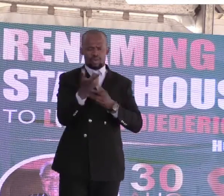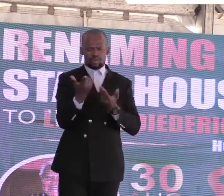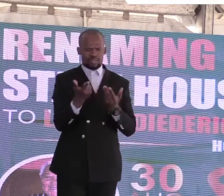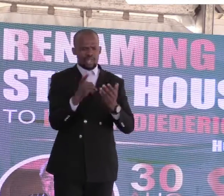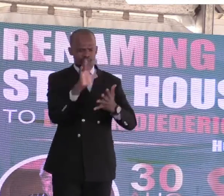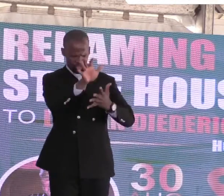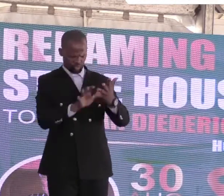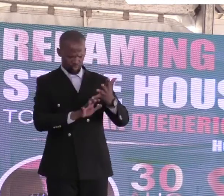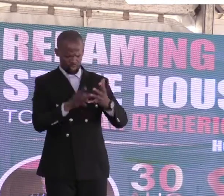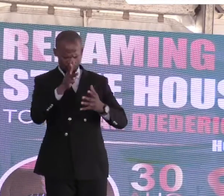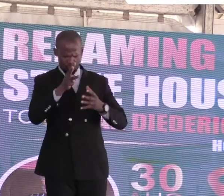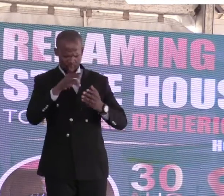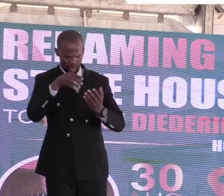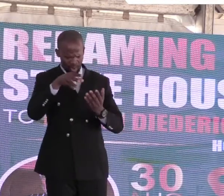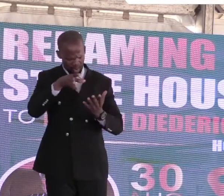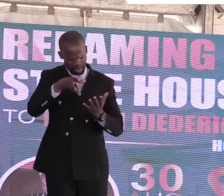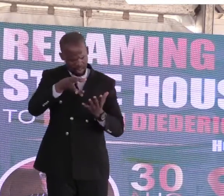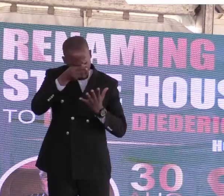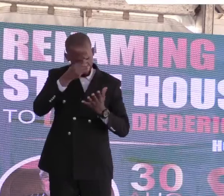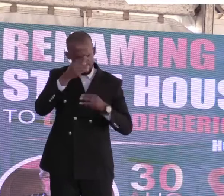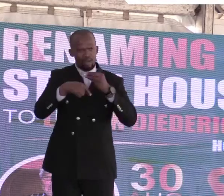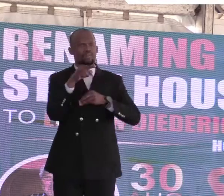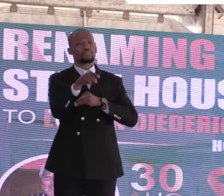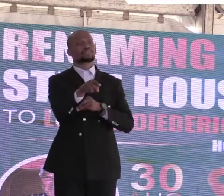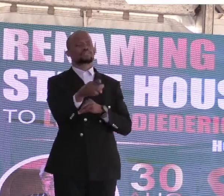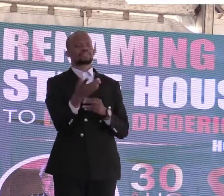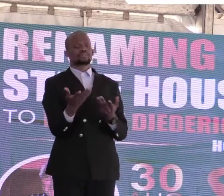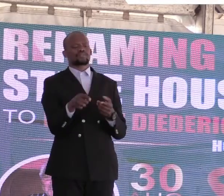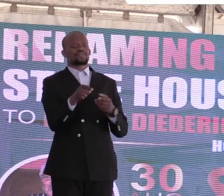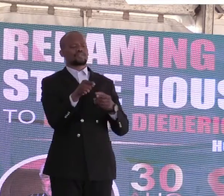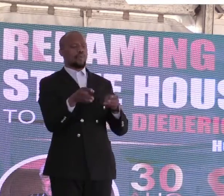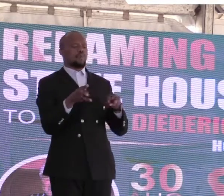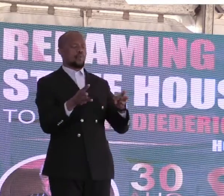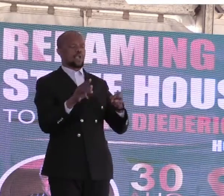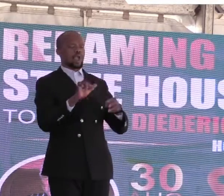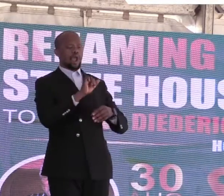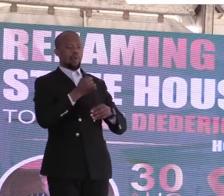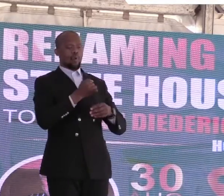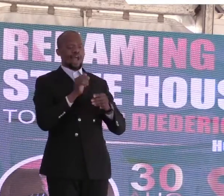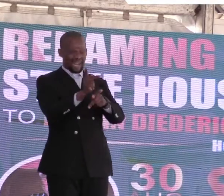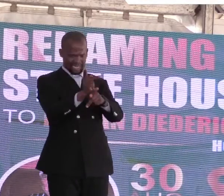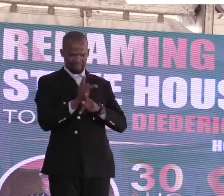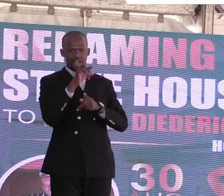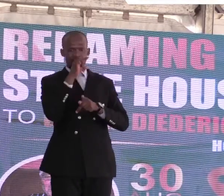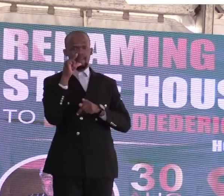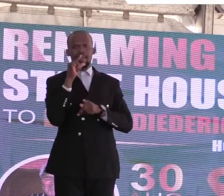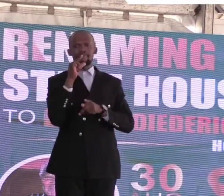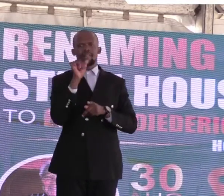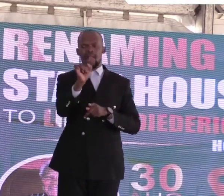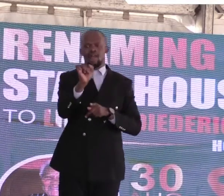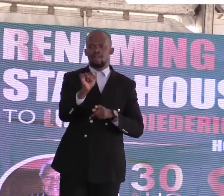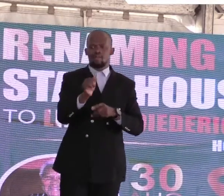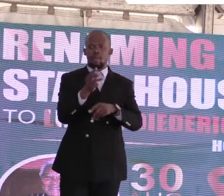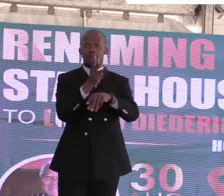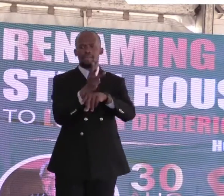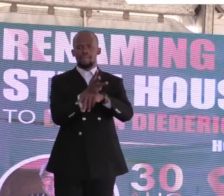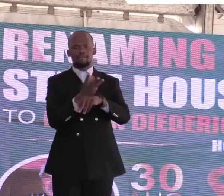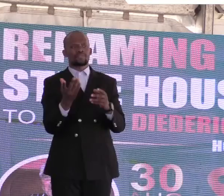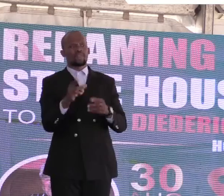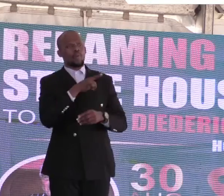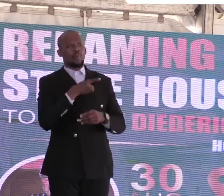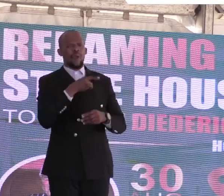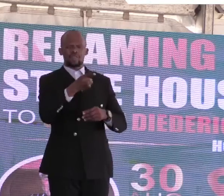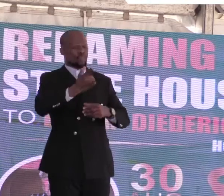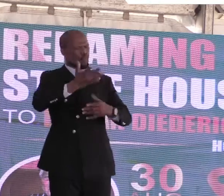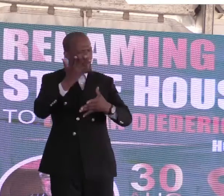heroine. This is our way of preserving your name, Mama, for your selfless service and sacrifice you've made